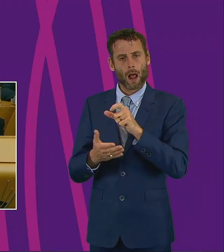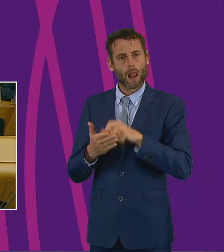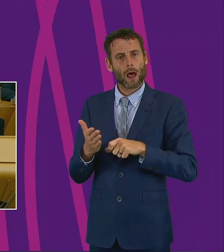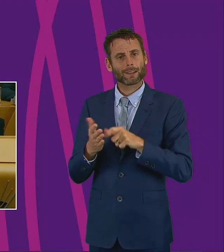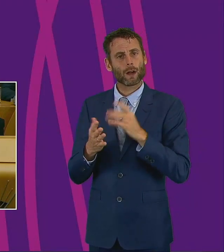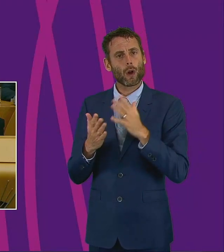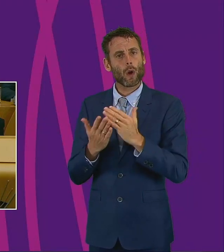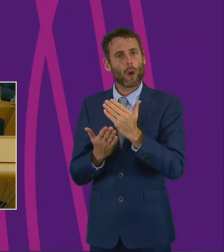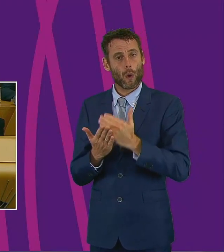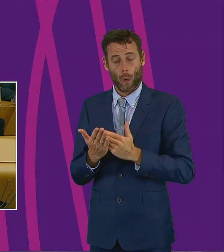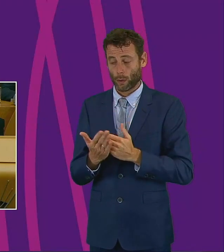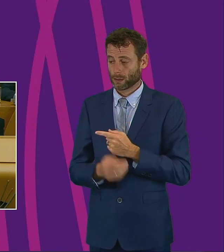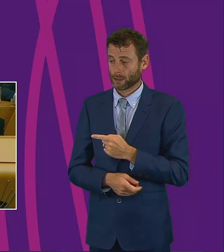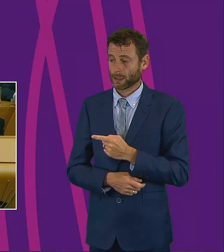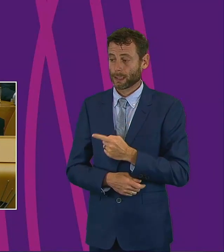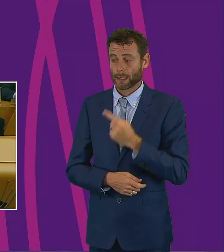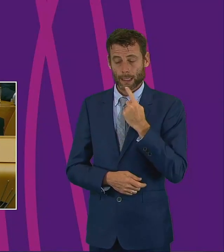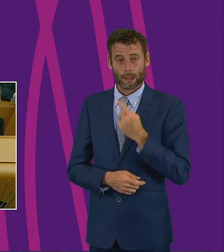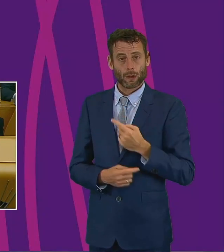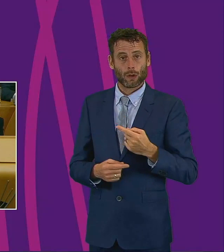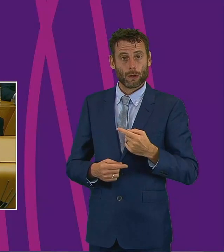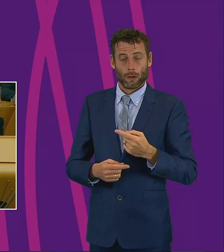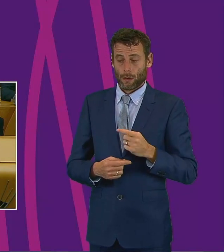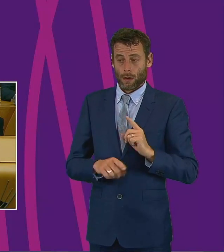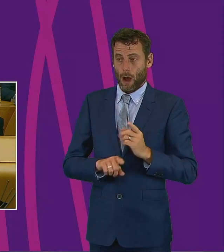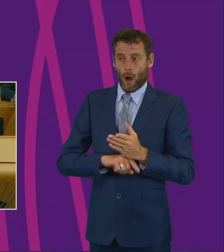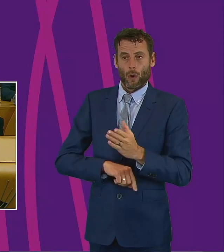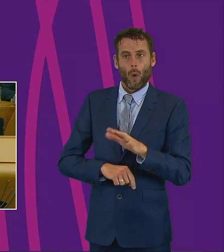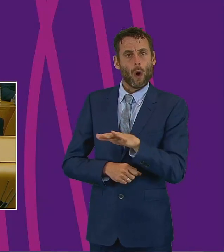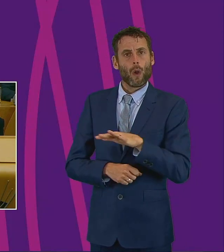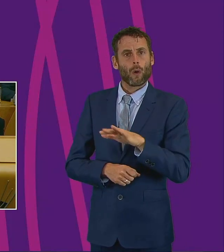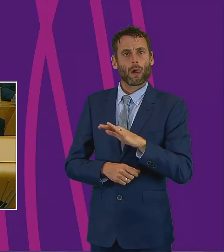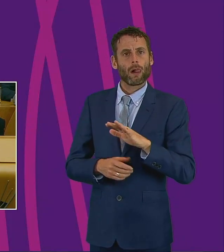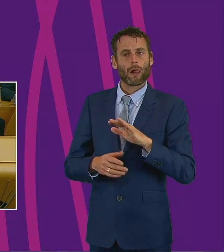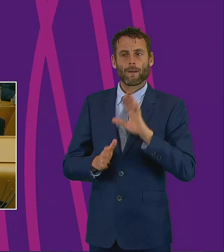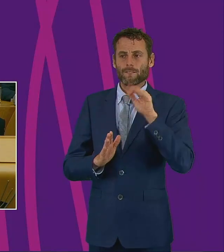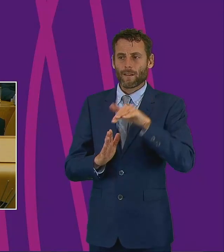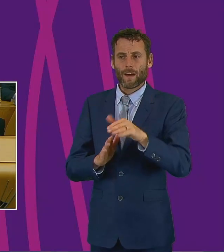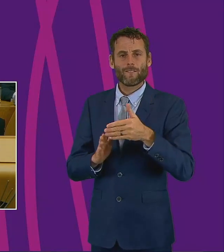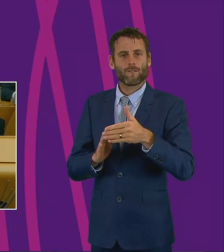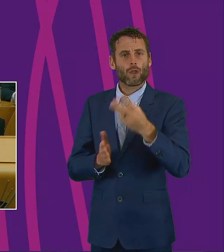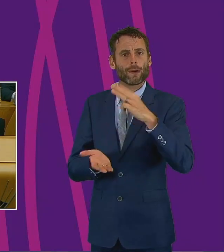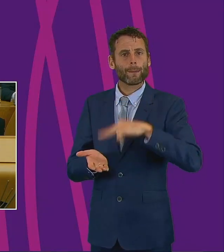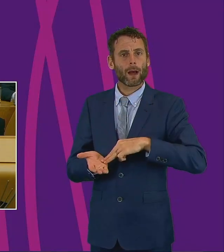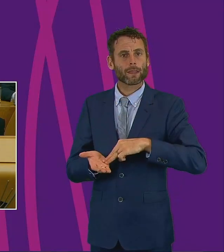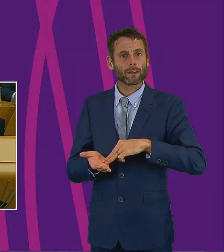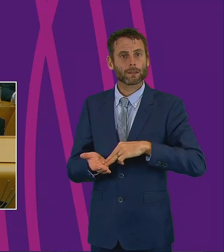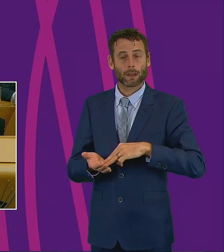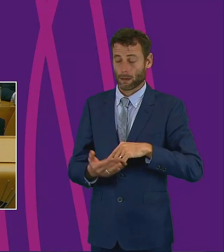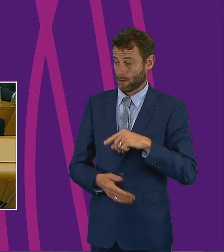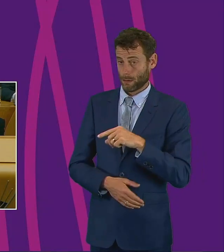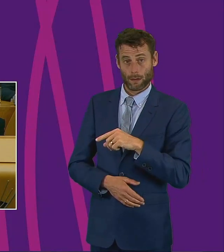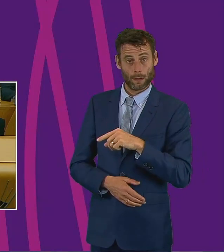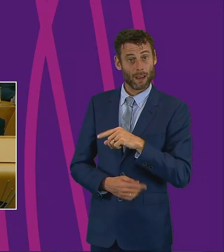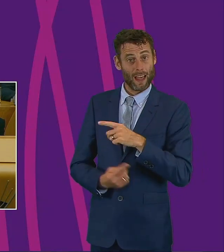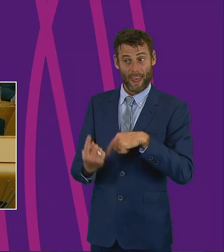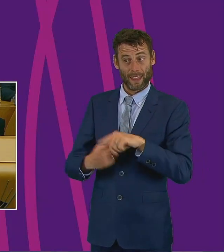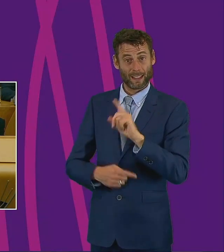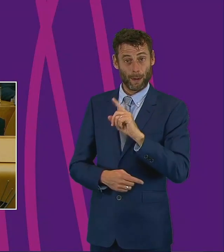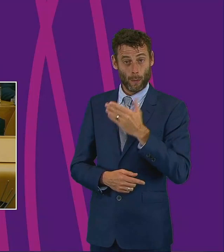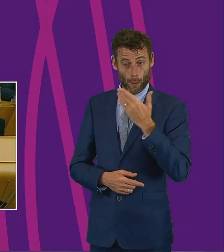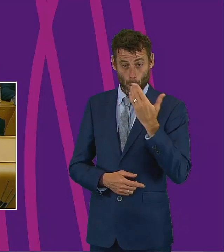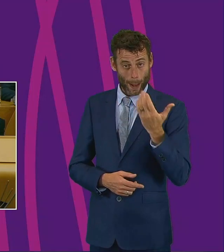not be able to hold a local fun fair for at least another 3 months. Show people have not had any income since last